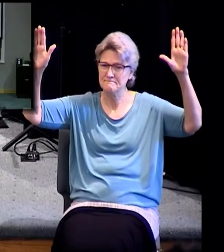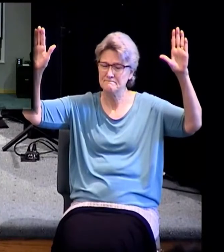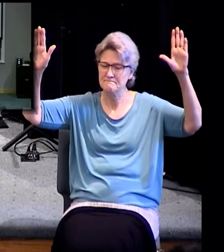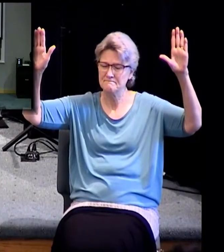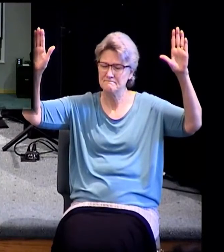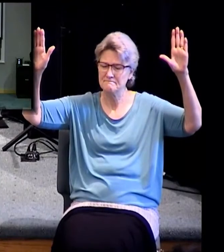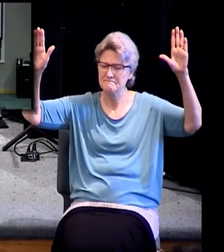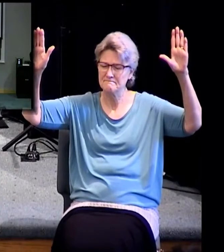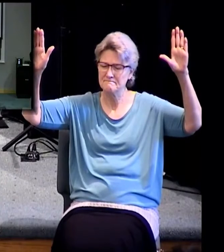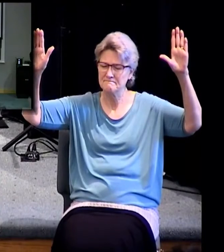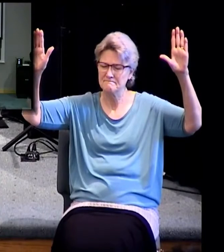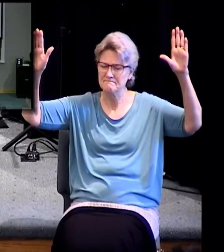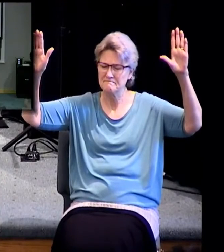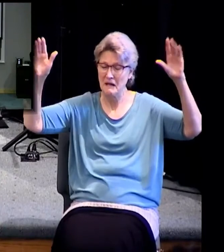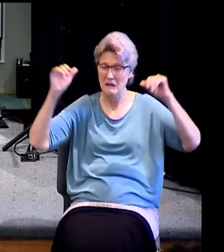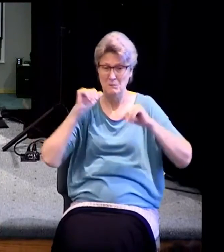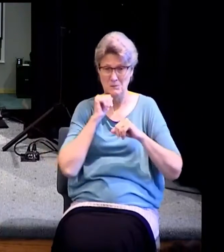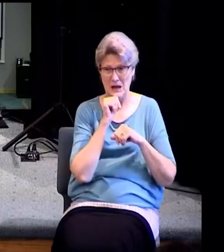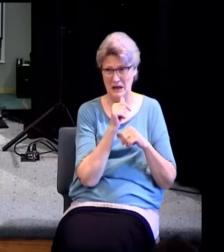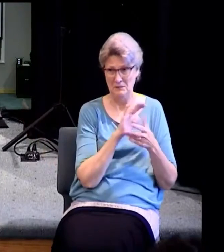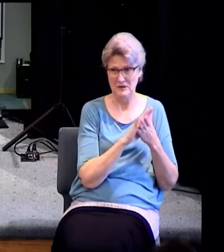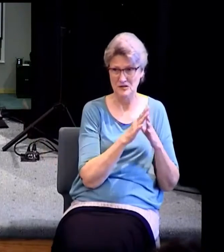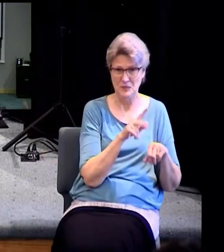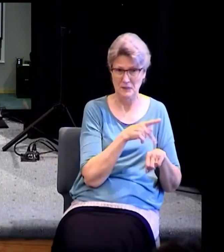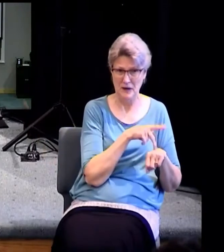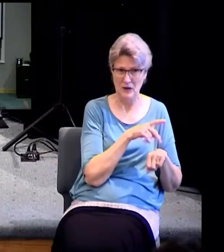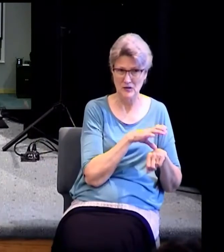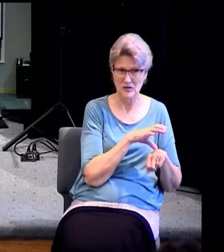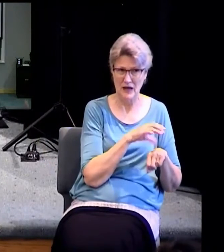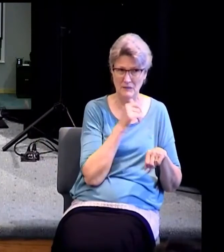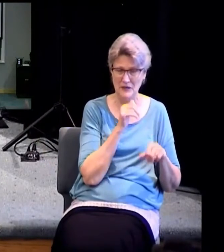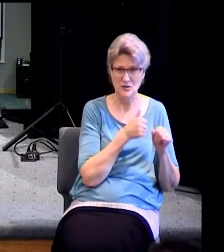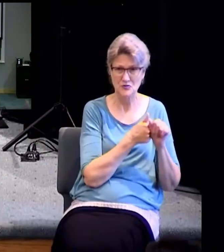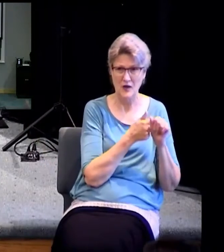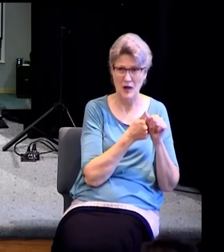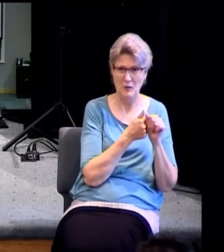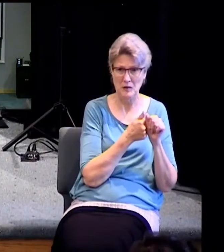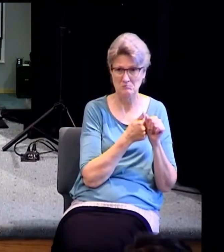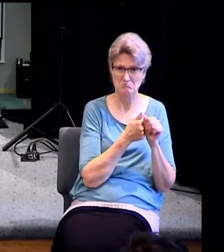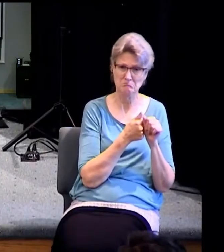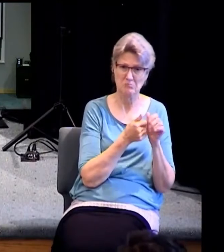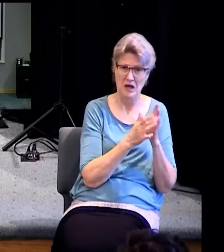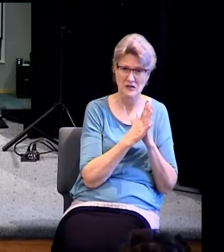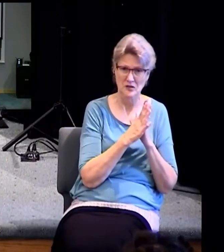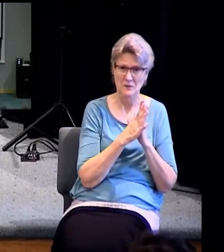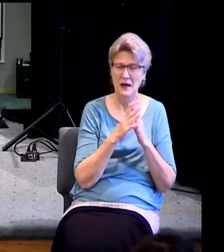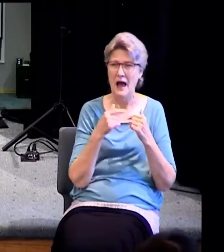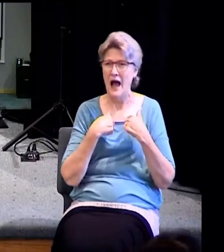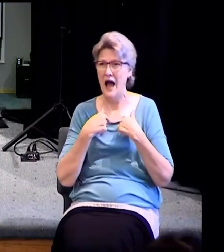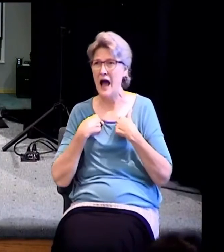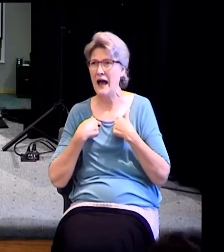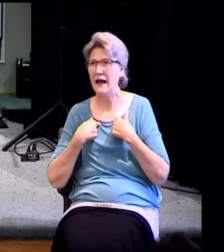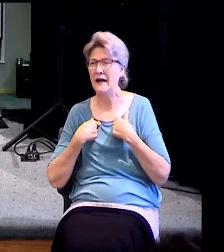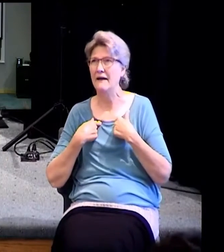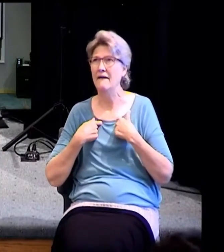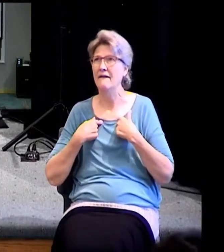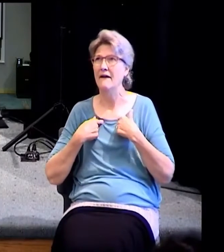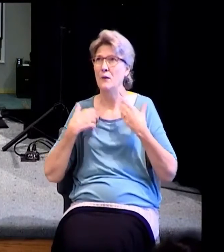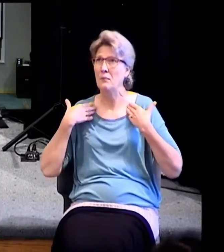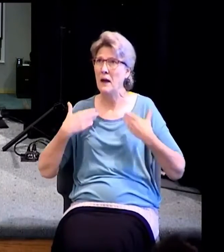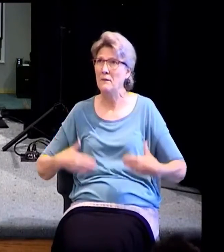not just being Pentecostal. I'm not just following protocol, but I